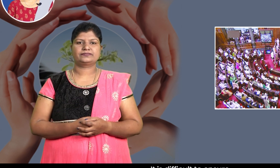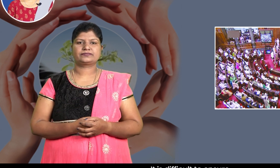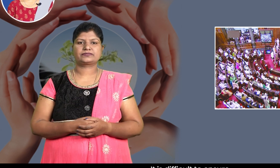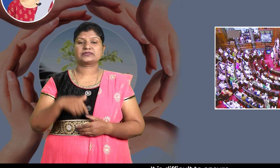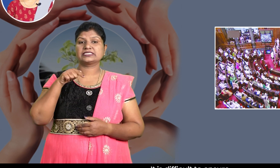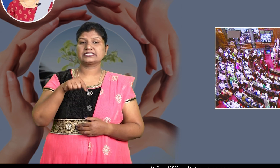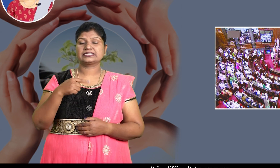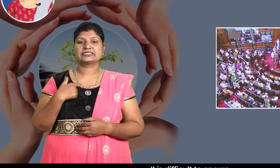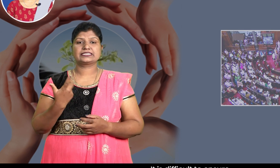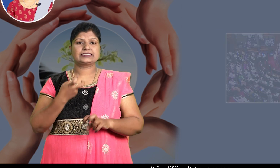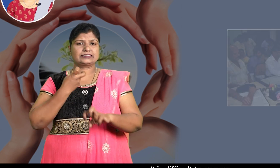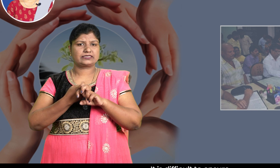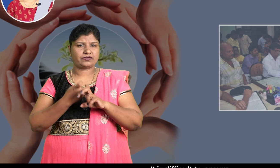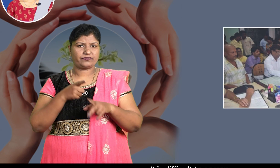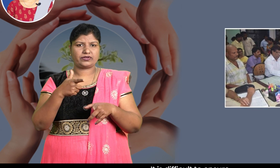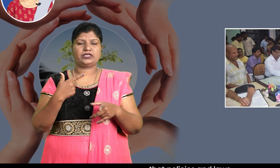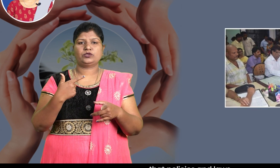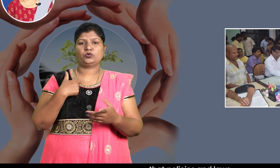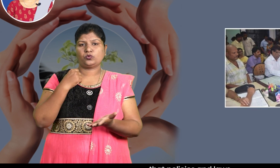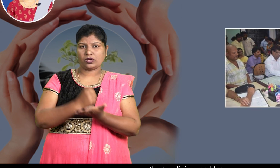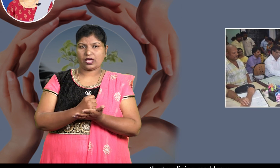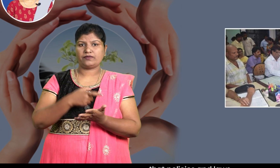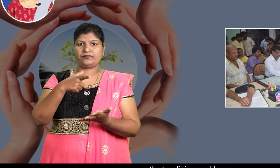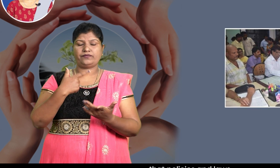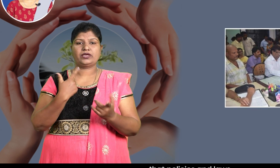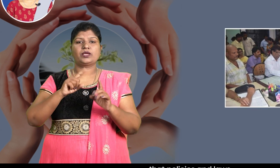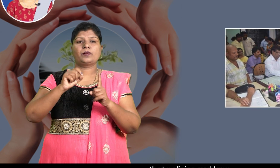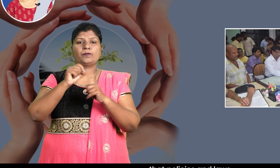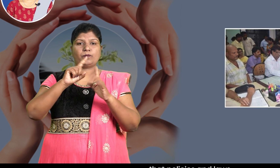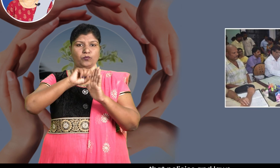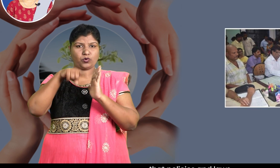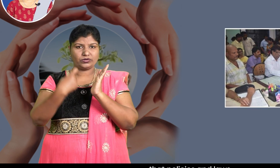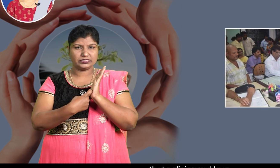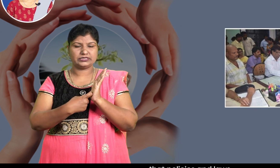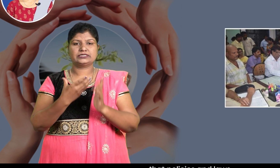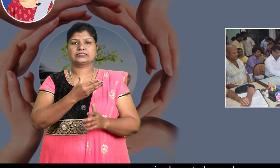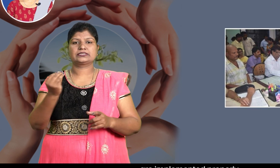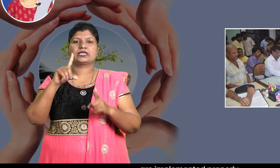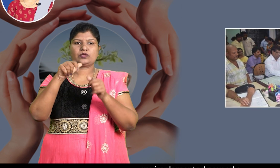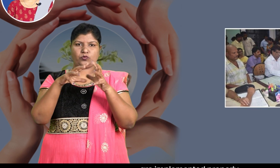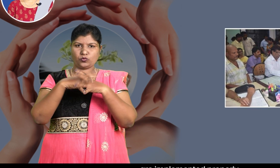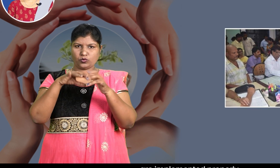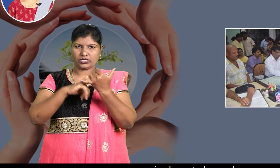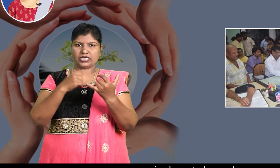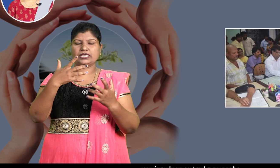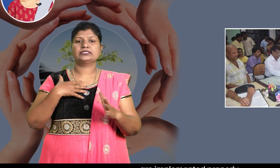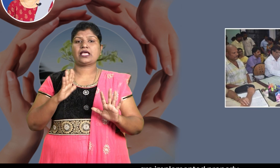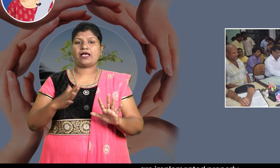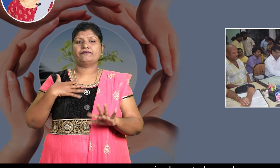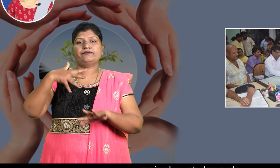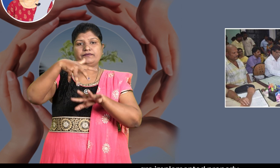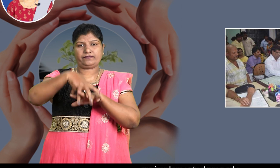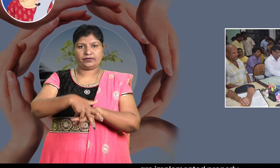It is difficult to ensure that policies and laws are implemented properly.